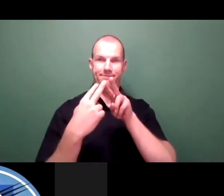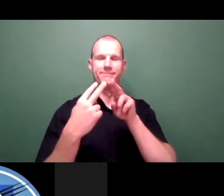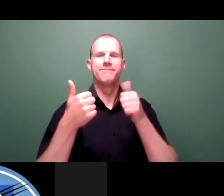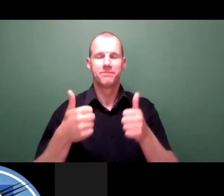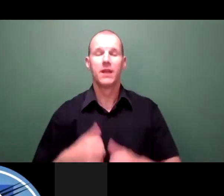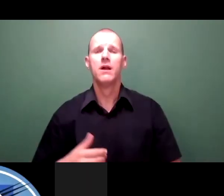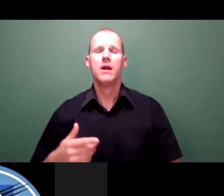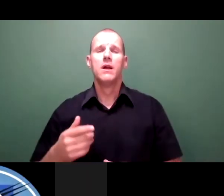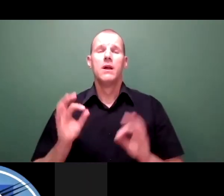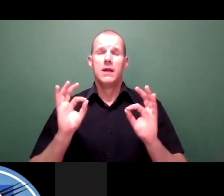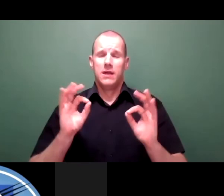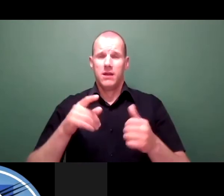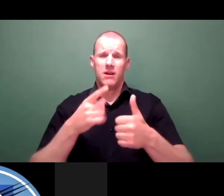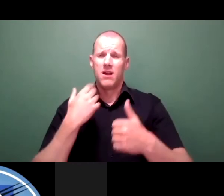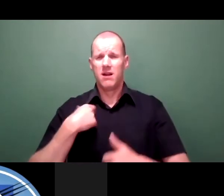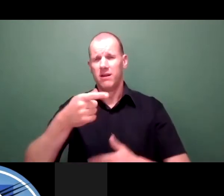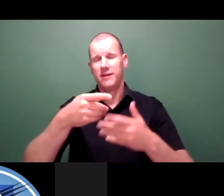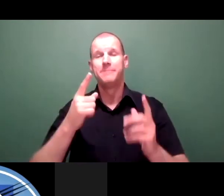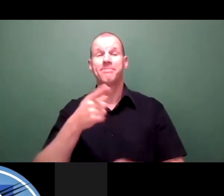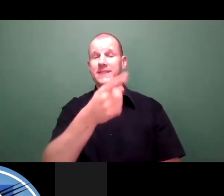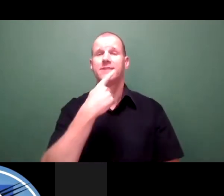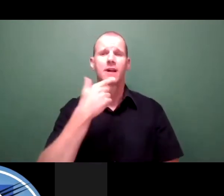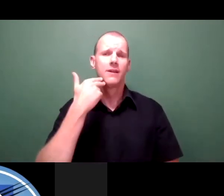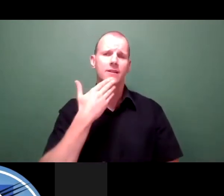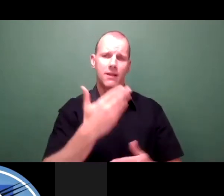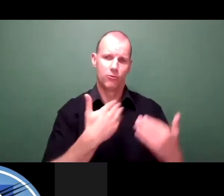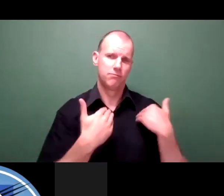Thank you. I think,